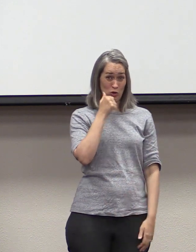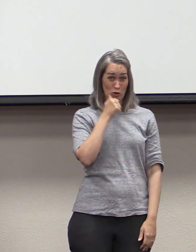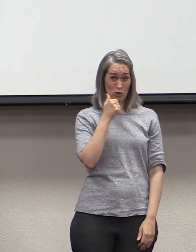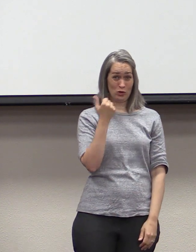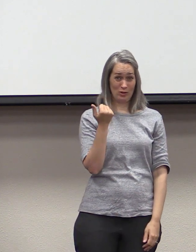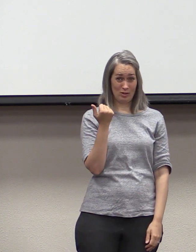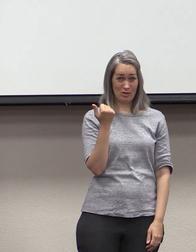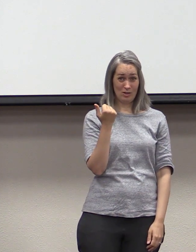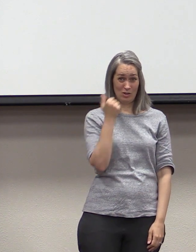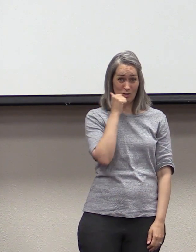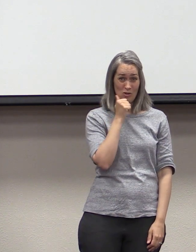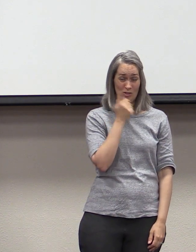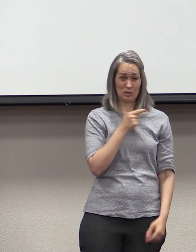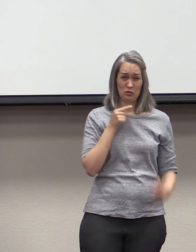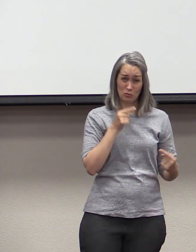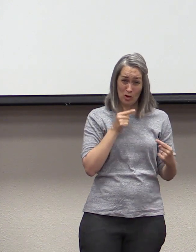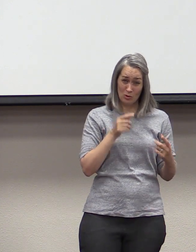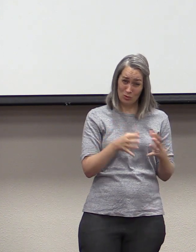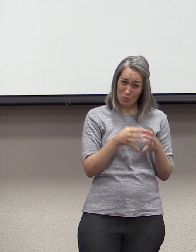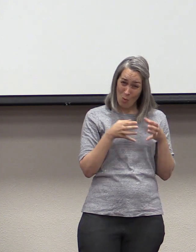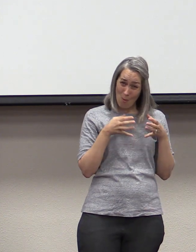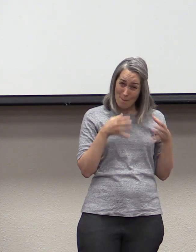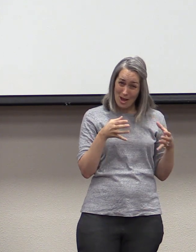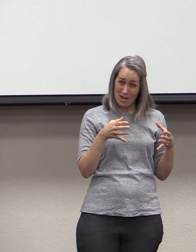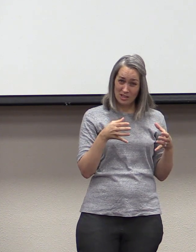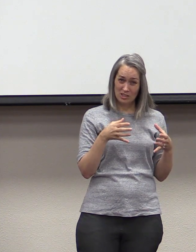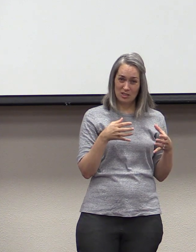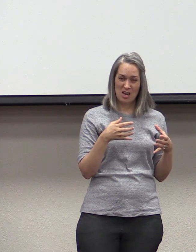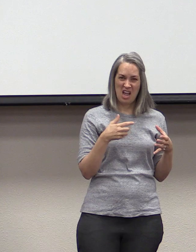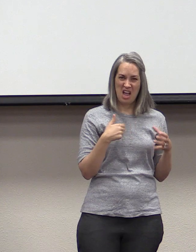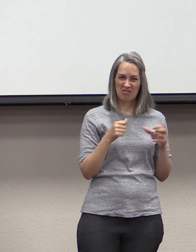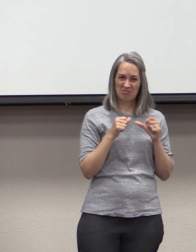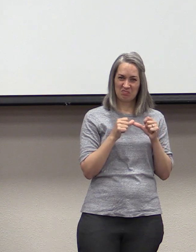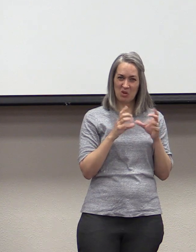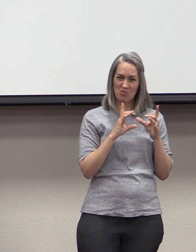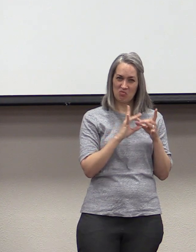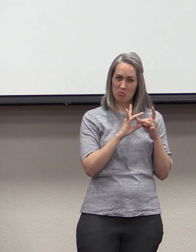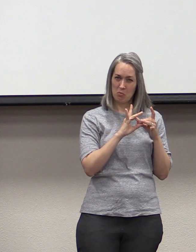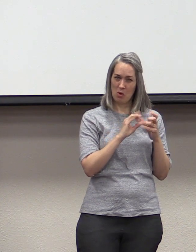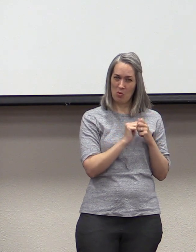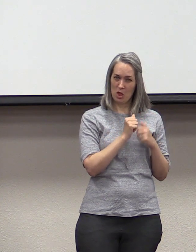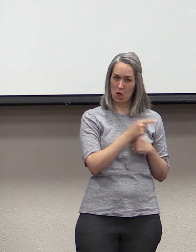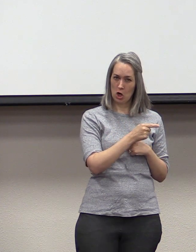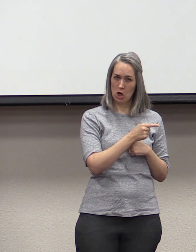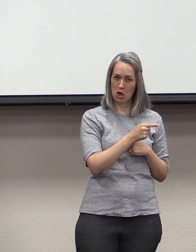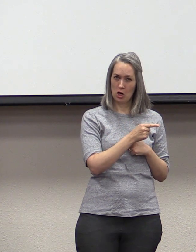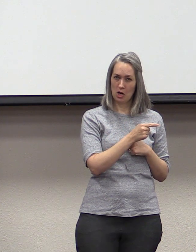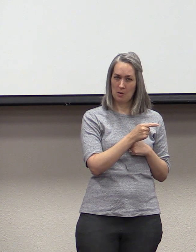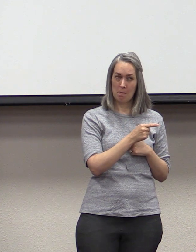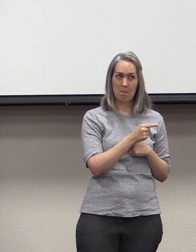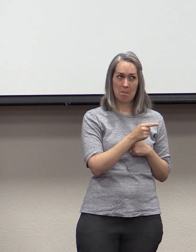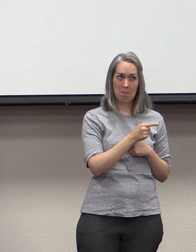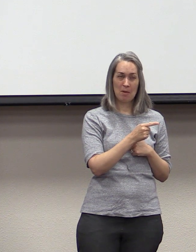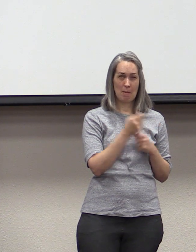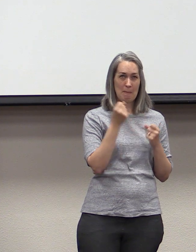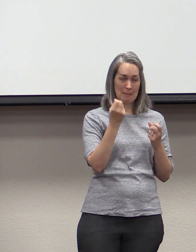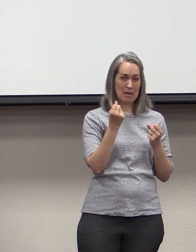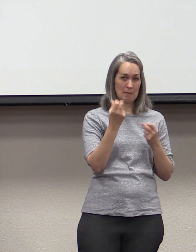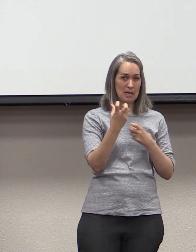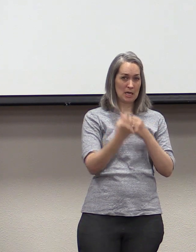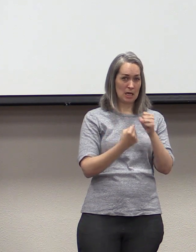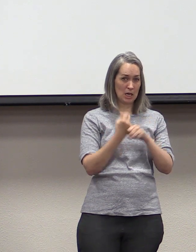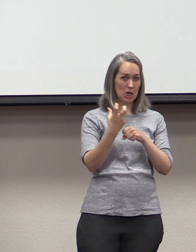had struggled so much, I kept a relationship with her for a number of years,